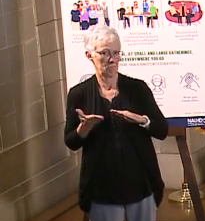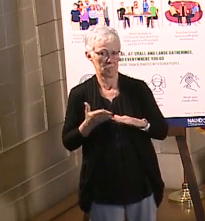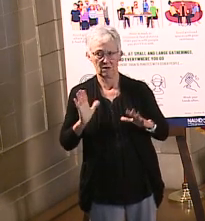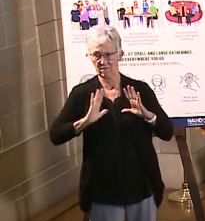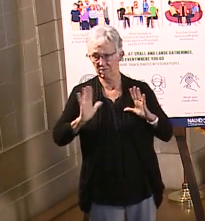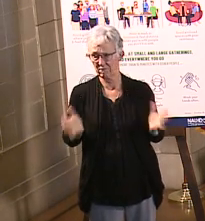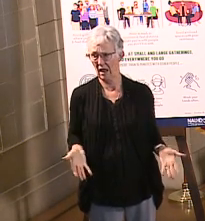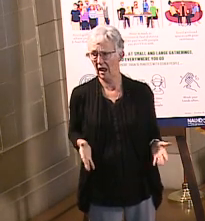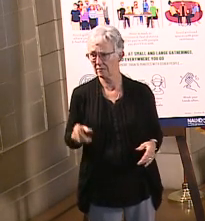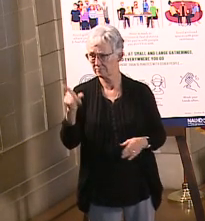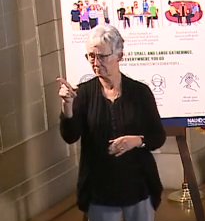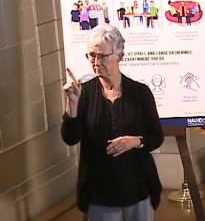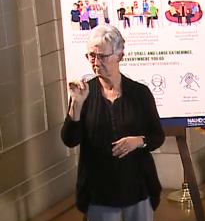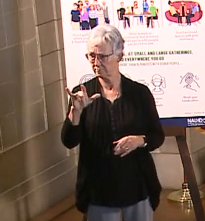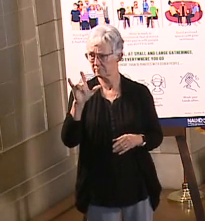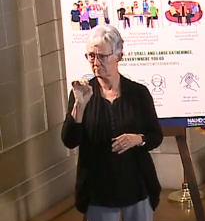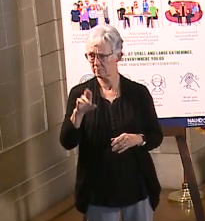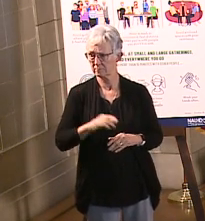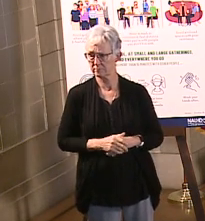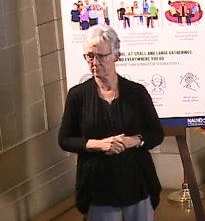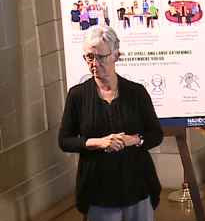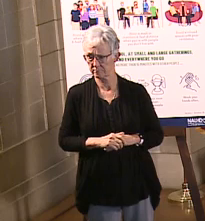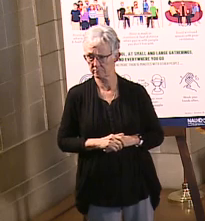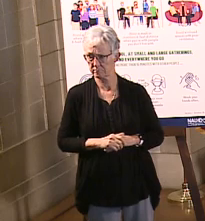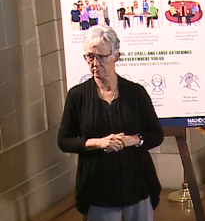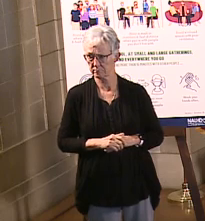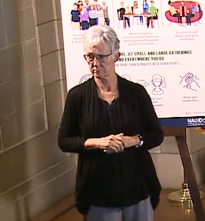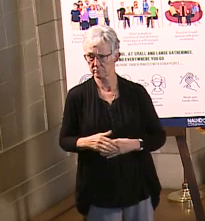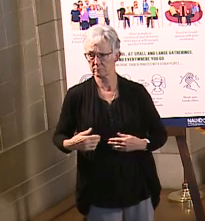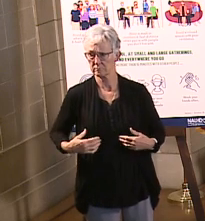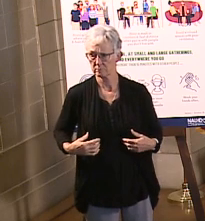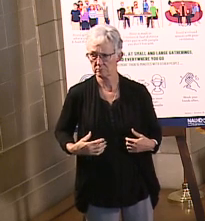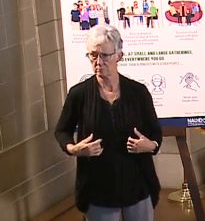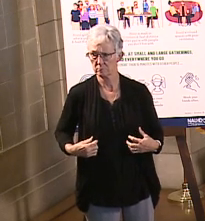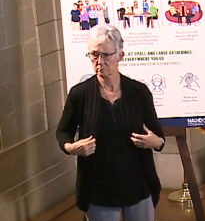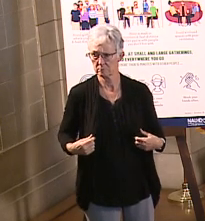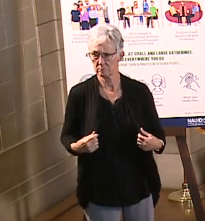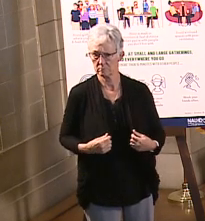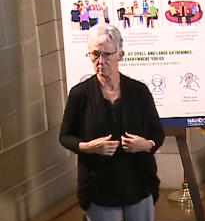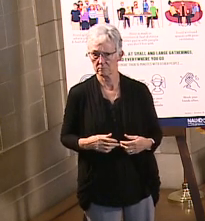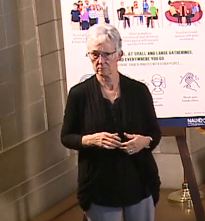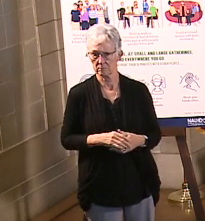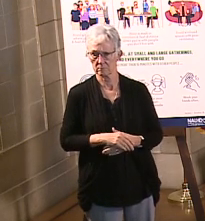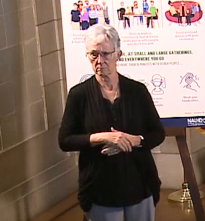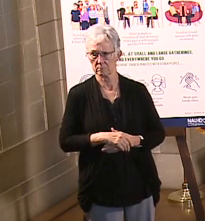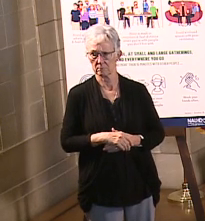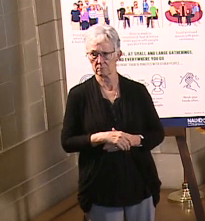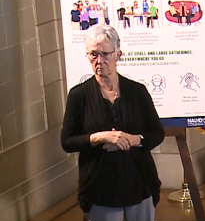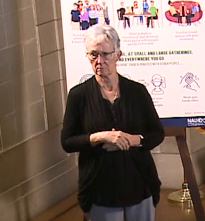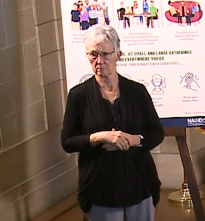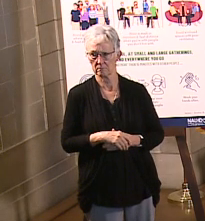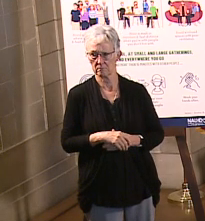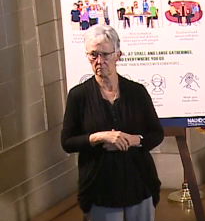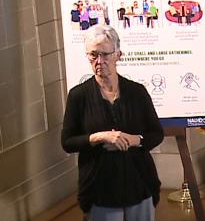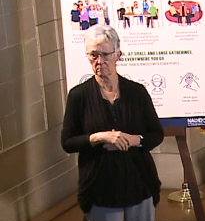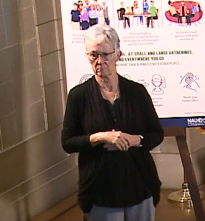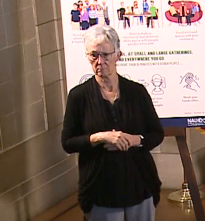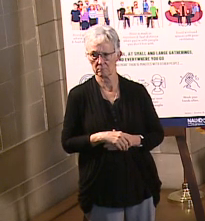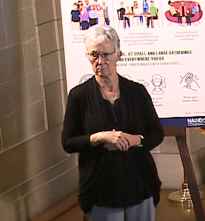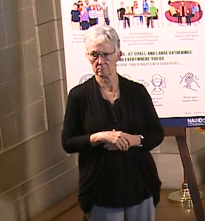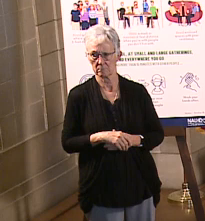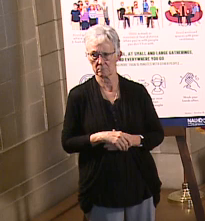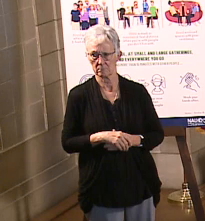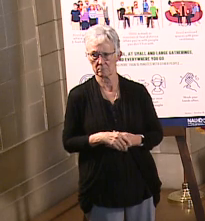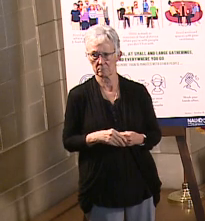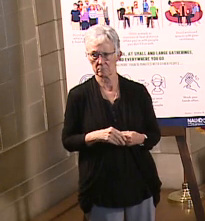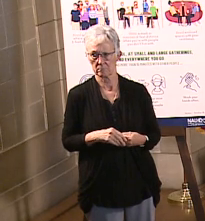we have anything else that was sent in? Don Walton asked, could you clarify your current position on whether you would withhold CARES Act funding from counties that require masks